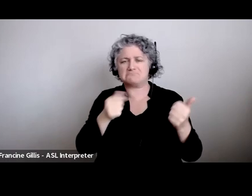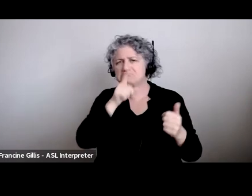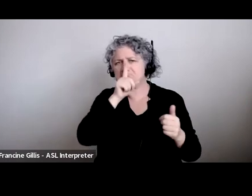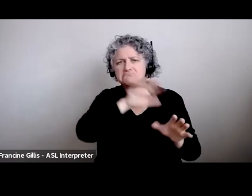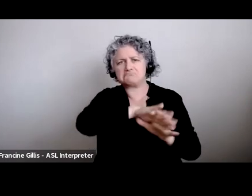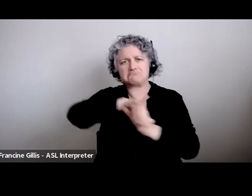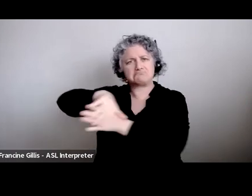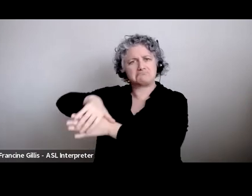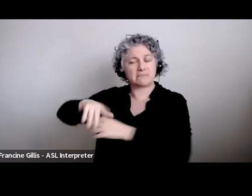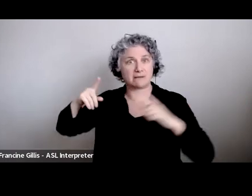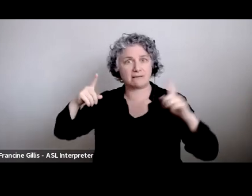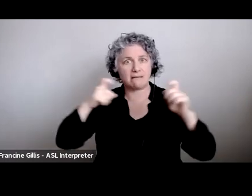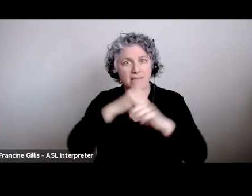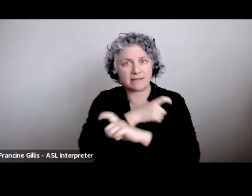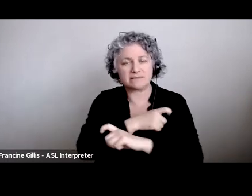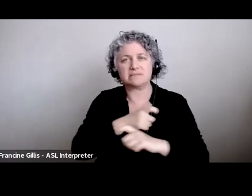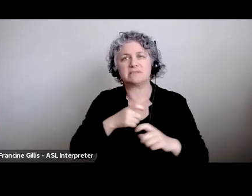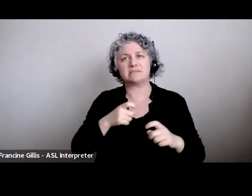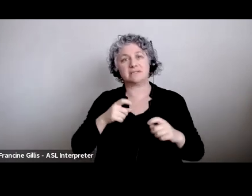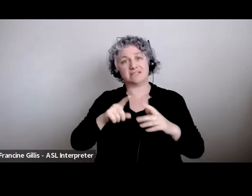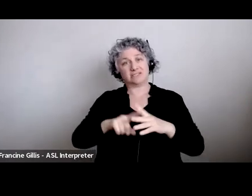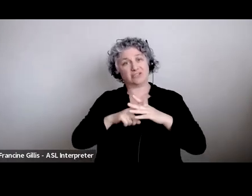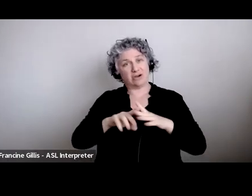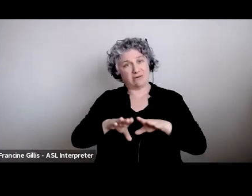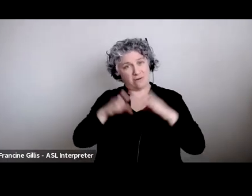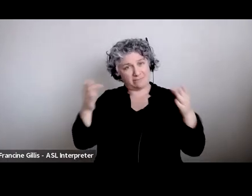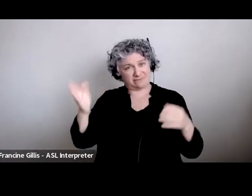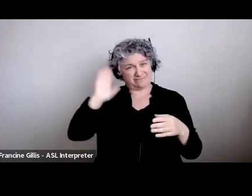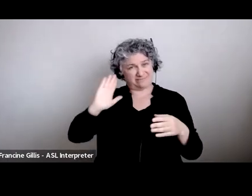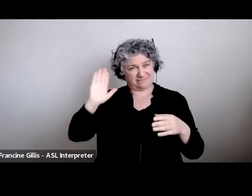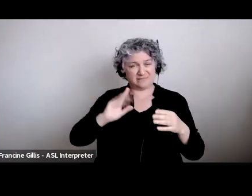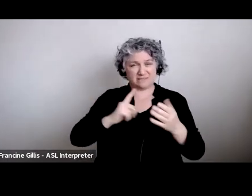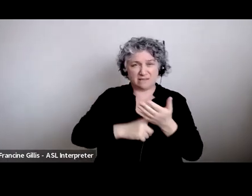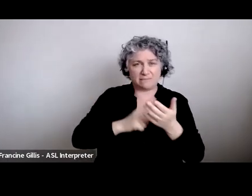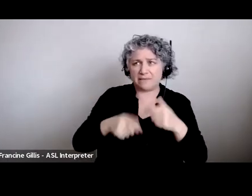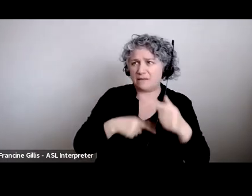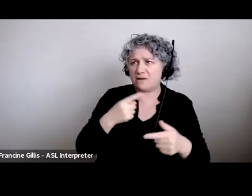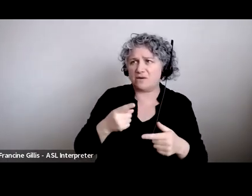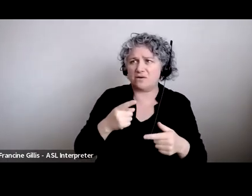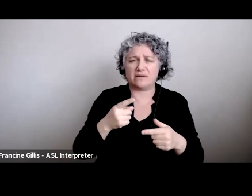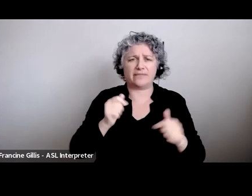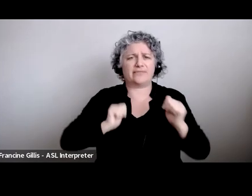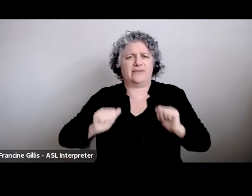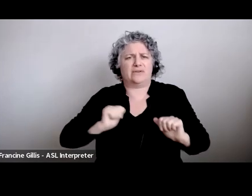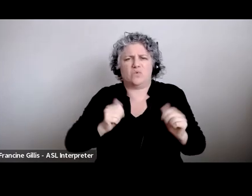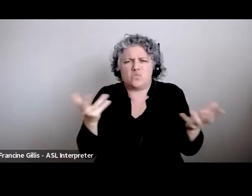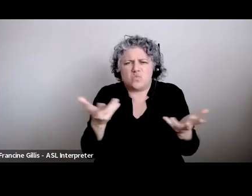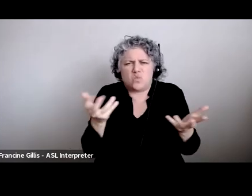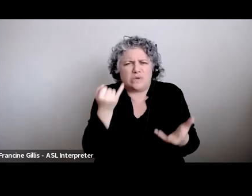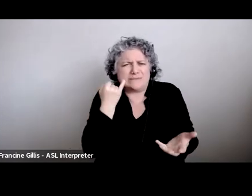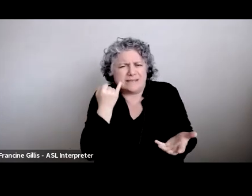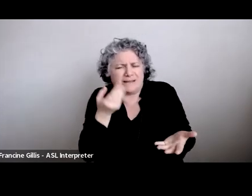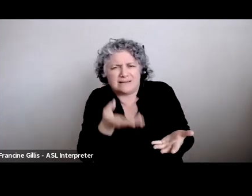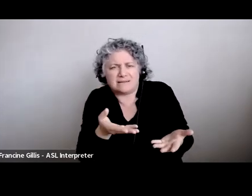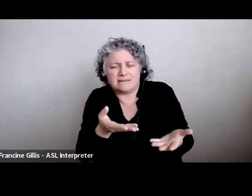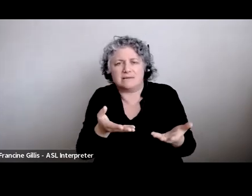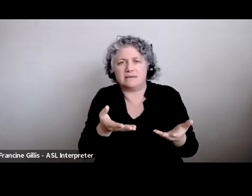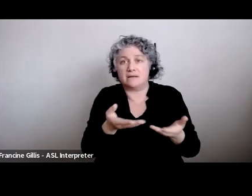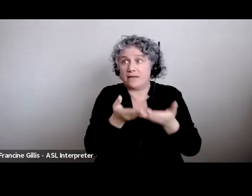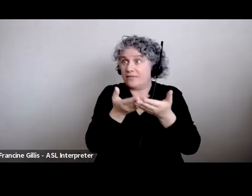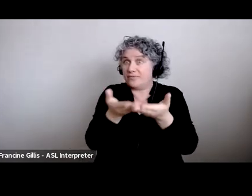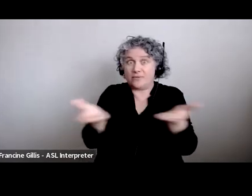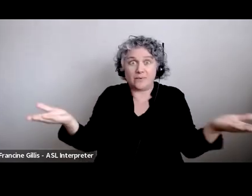in our community. What is theater? Because those film and TV need us. They need the training that the actors get going through